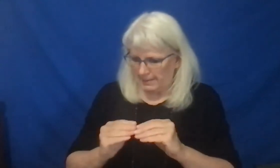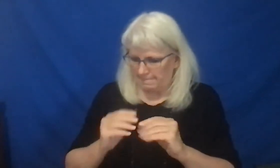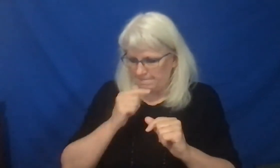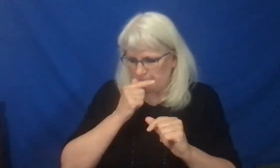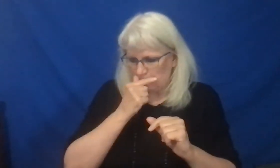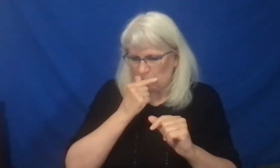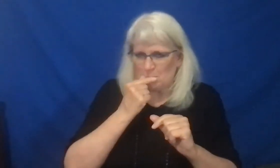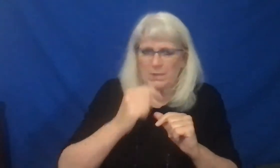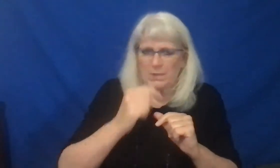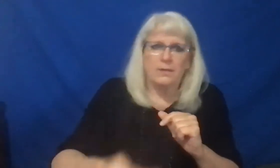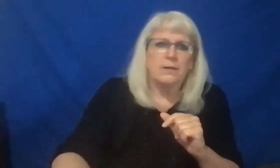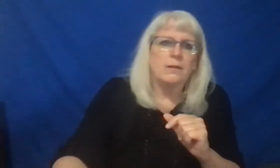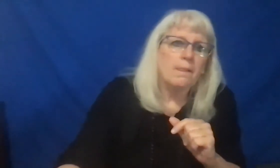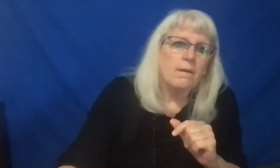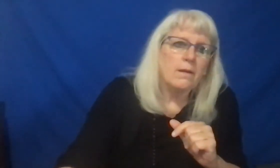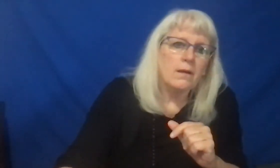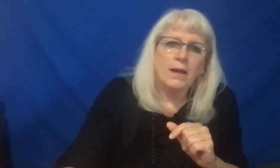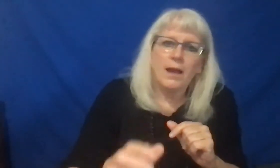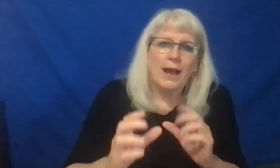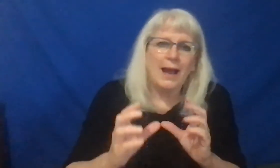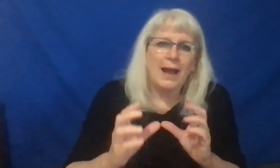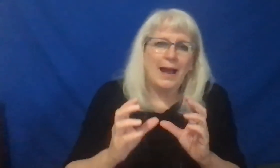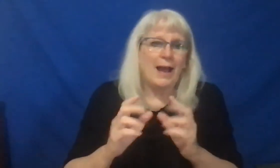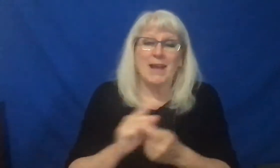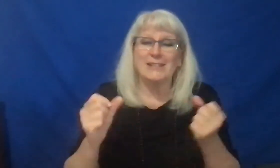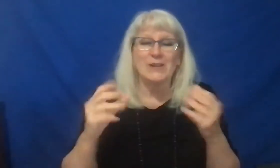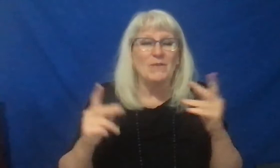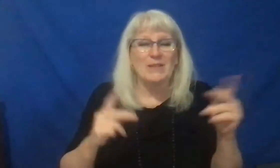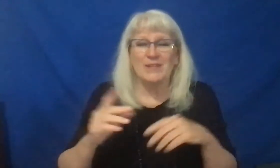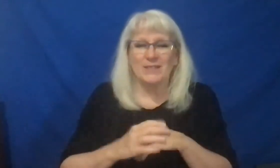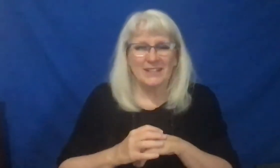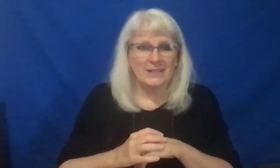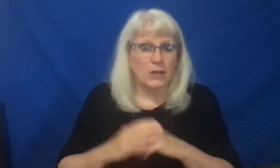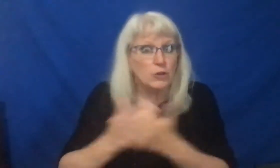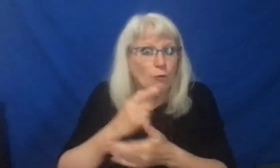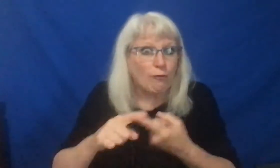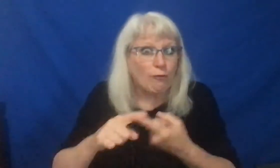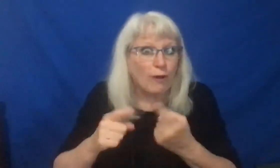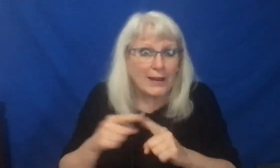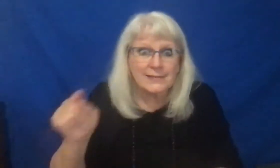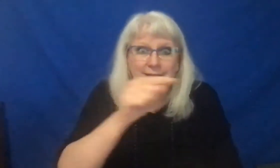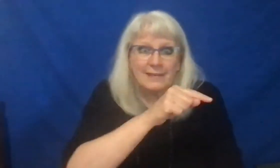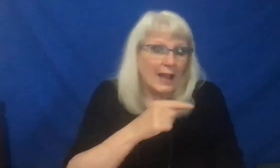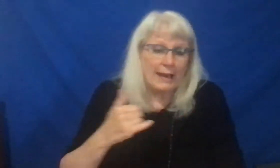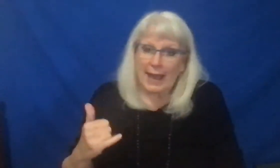I got to meet so many people. Yeah, I got to meet all these new friends that I have, and I got to